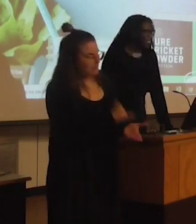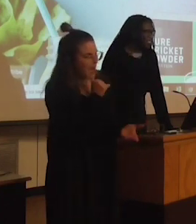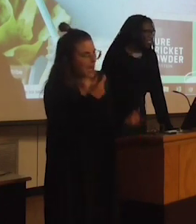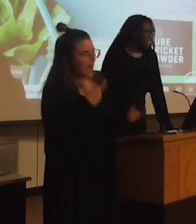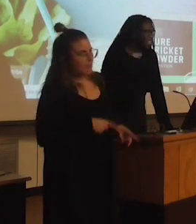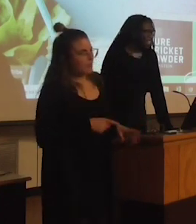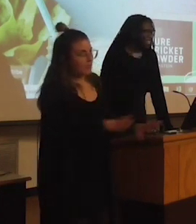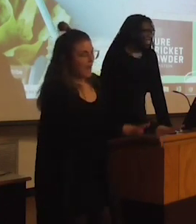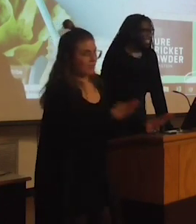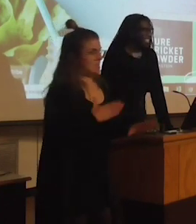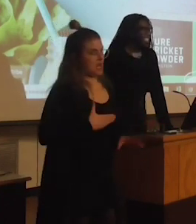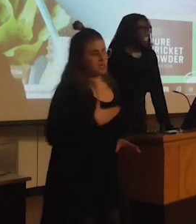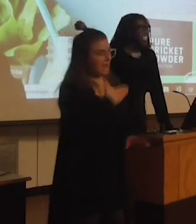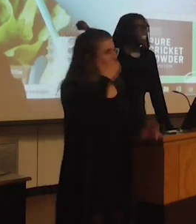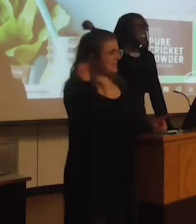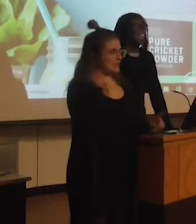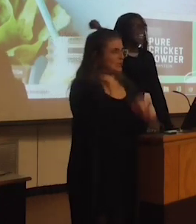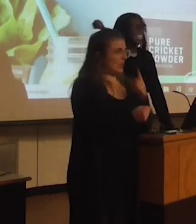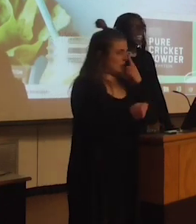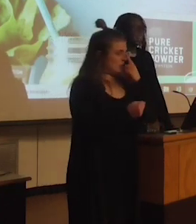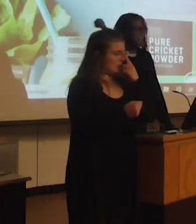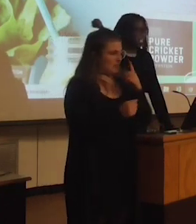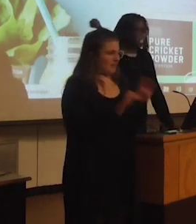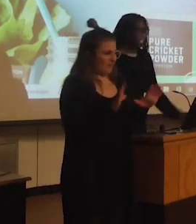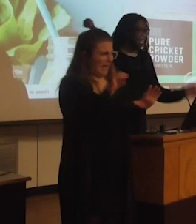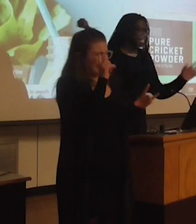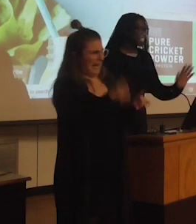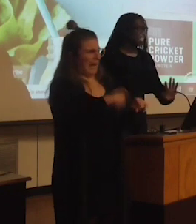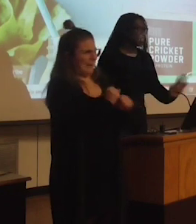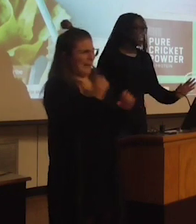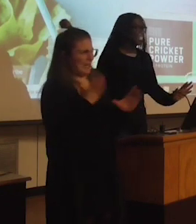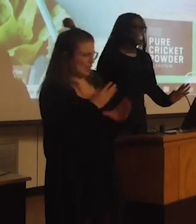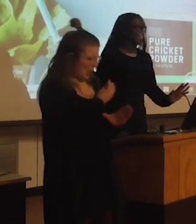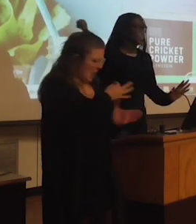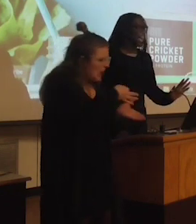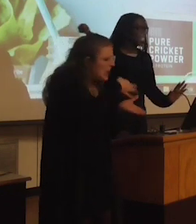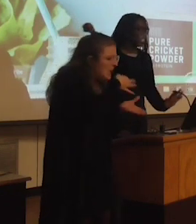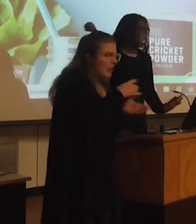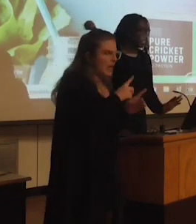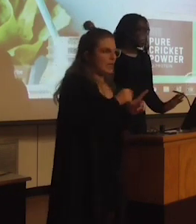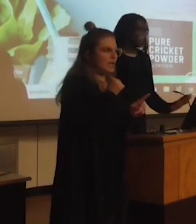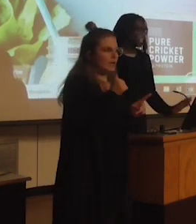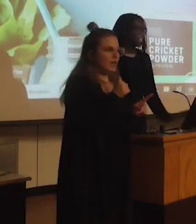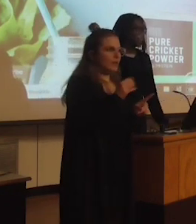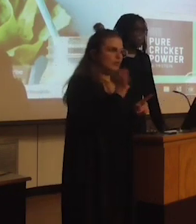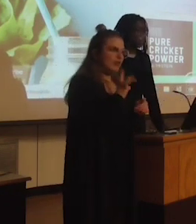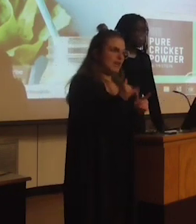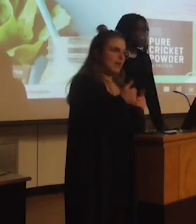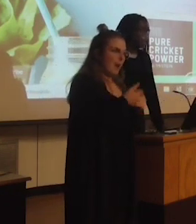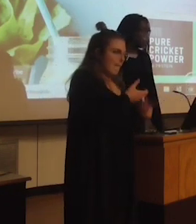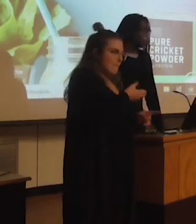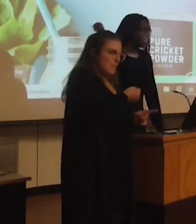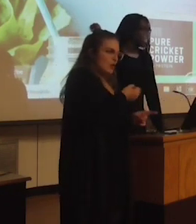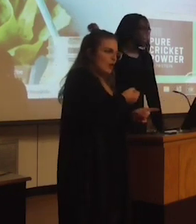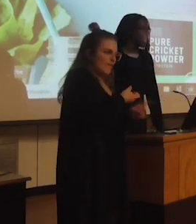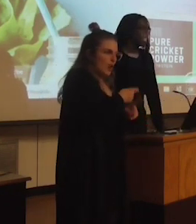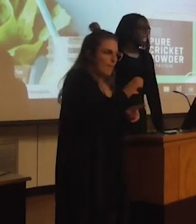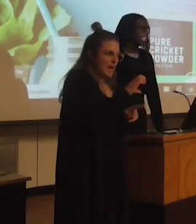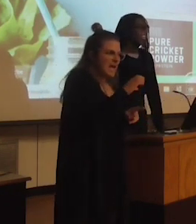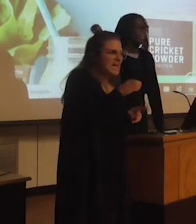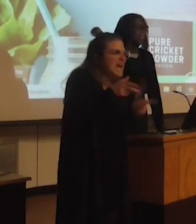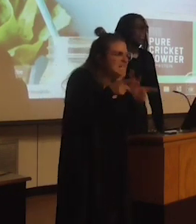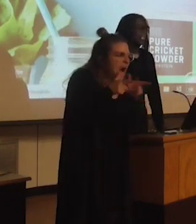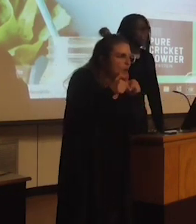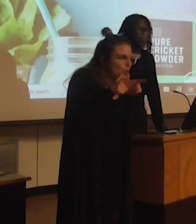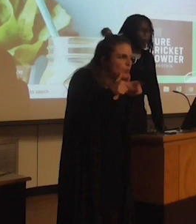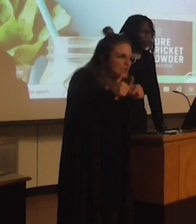best of circumstances, this is just, like, you know, like, I can't imagine. And it's not just, like, crickets either. We're actually talking about getting milk from cockroaches because,